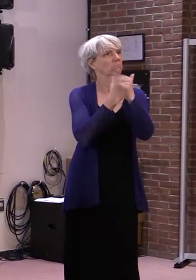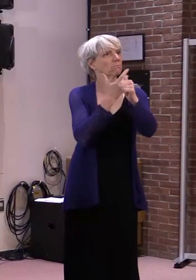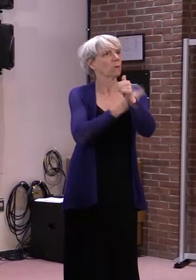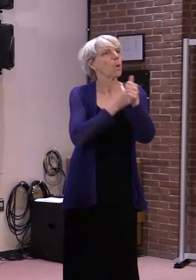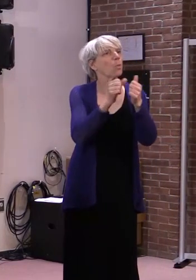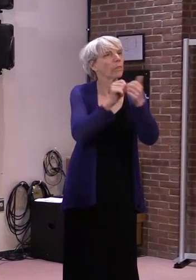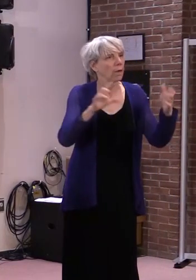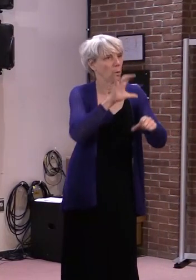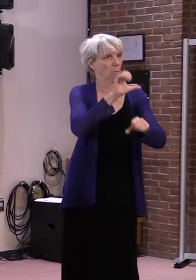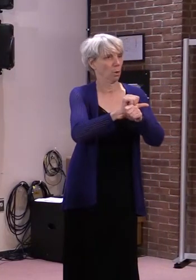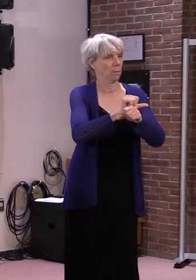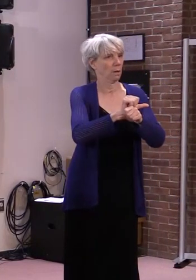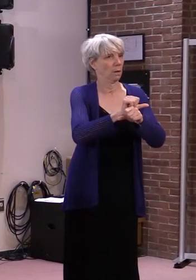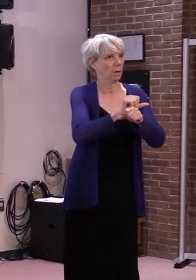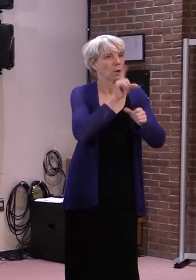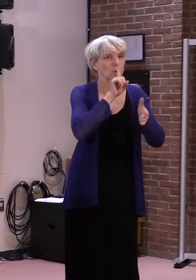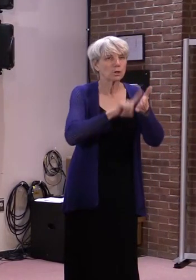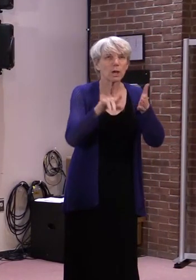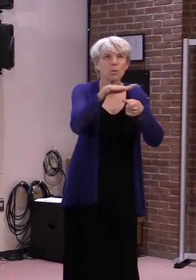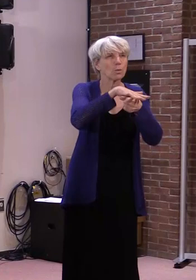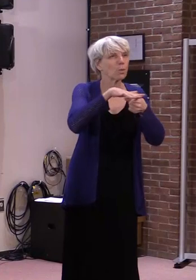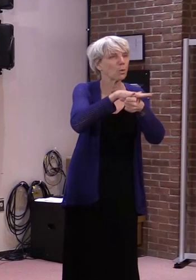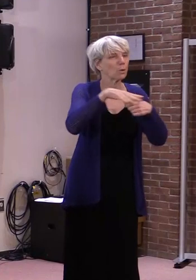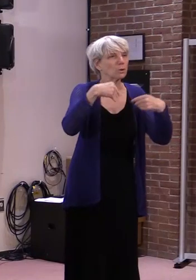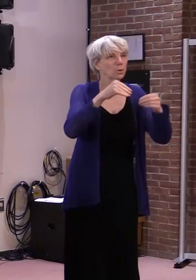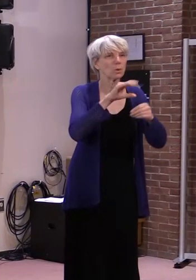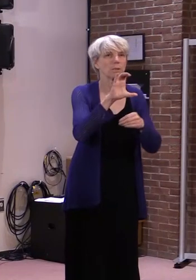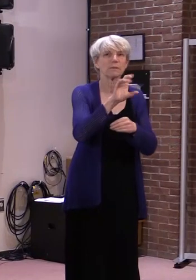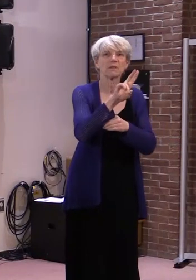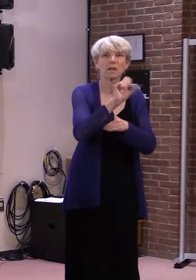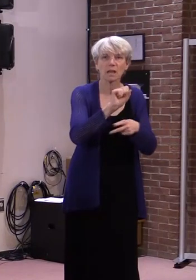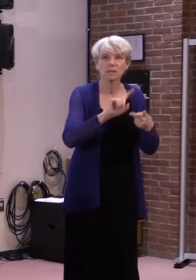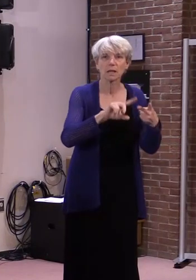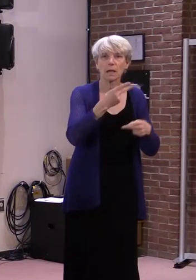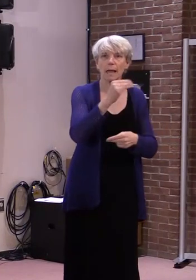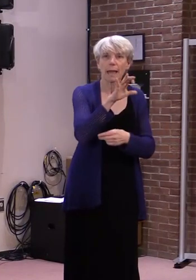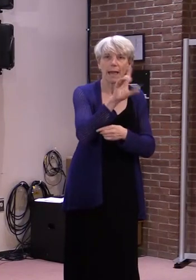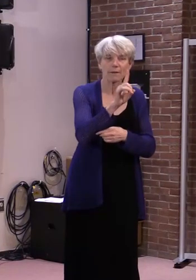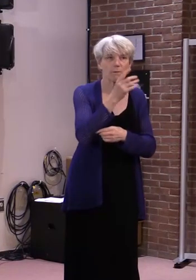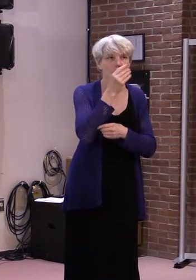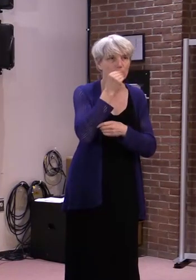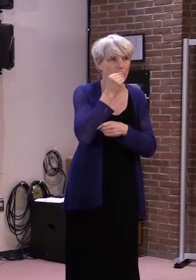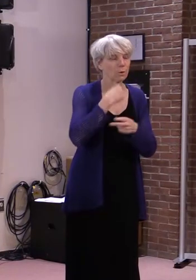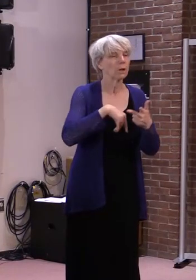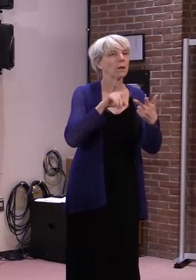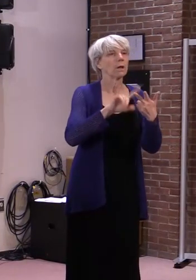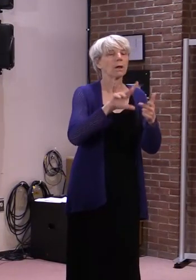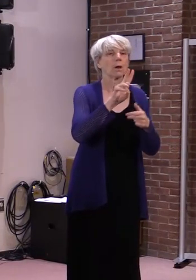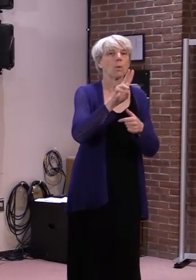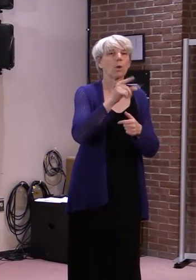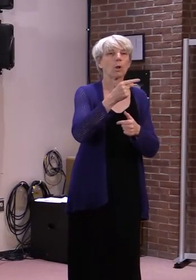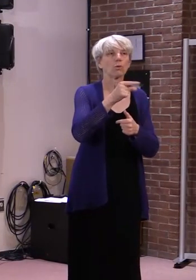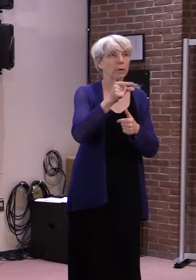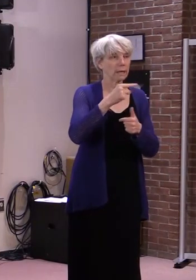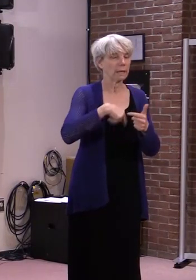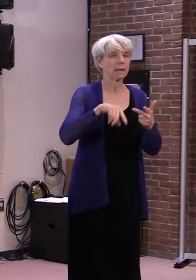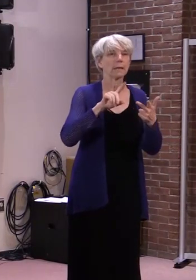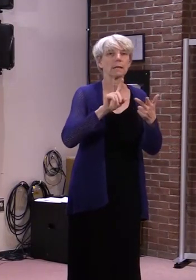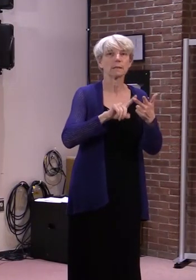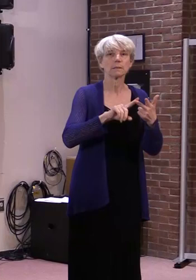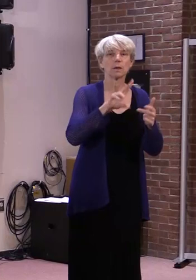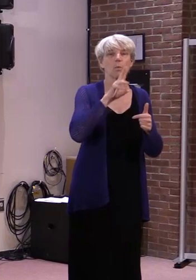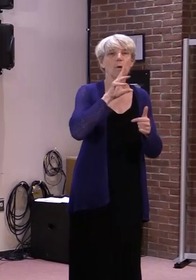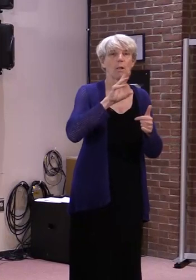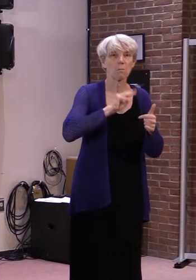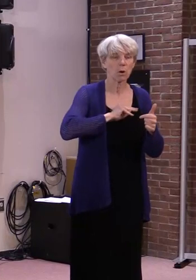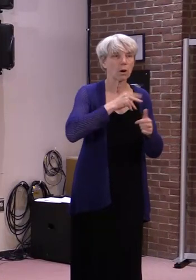Ask your local pharmacist or simply walk into CVS, Hannaford Food and Drugs, Walgreens, Walmart, Price